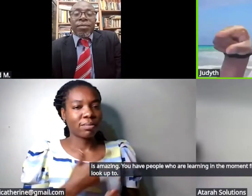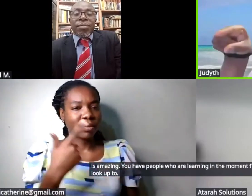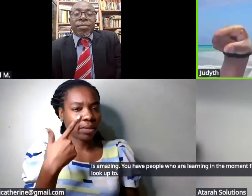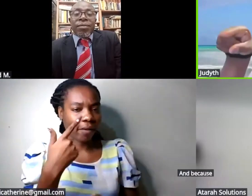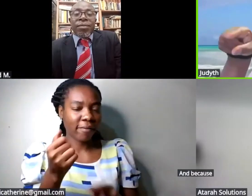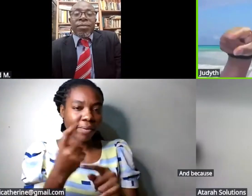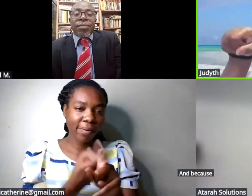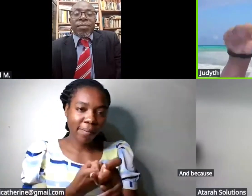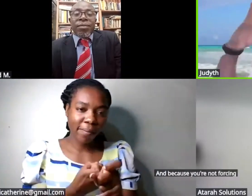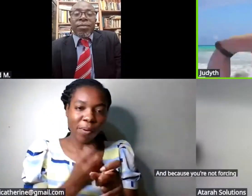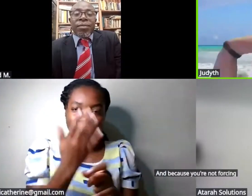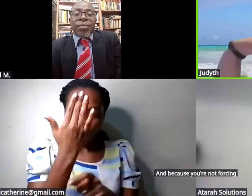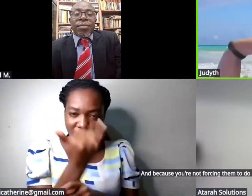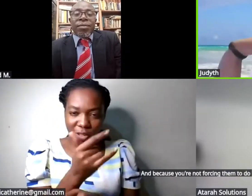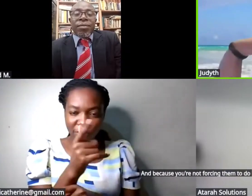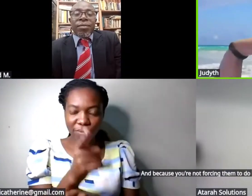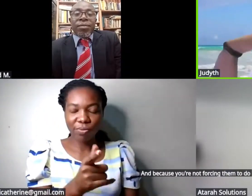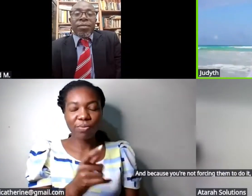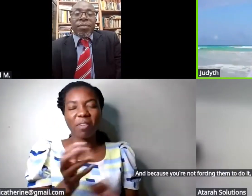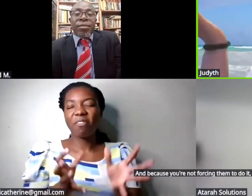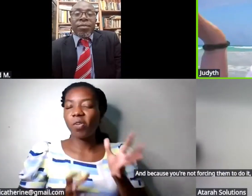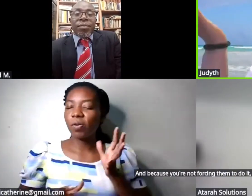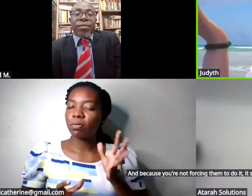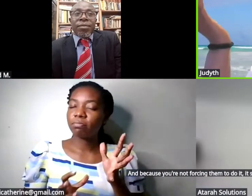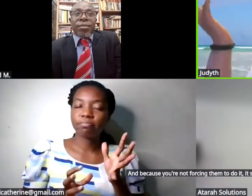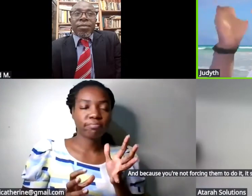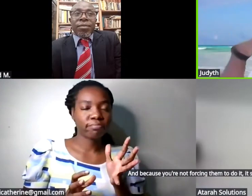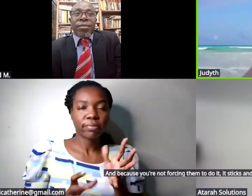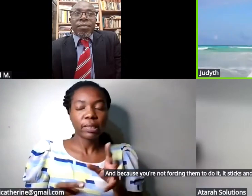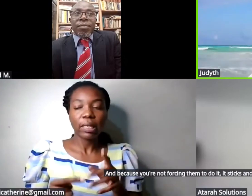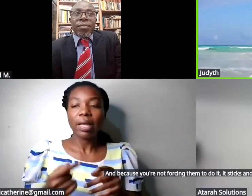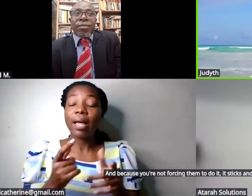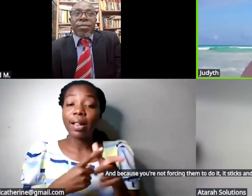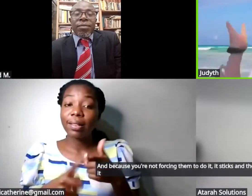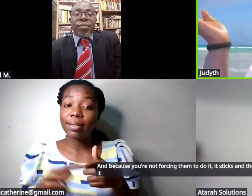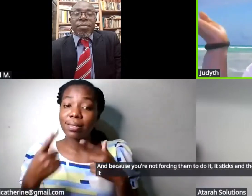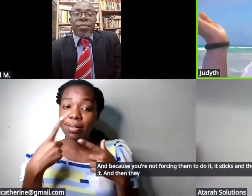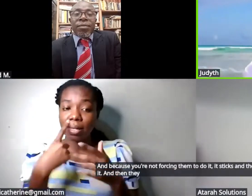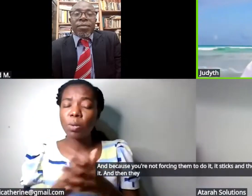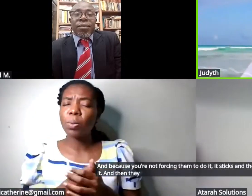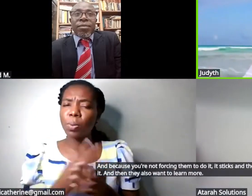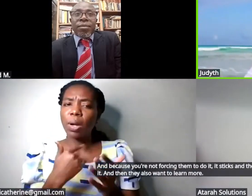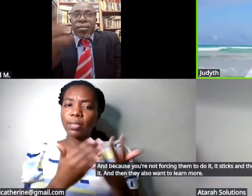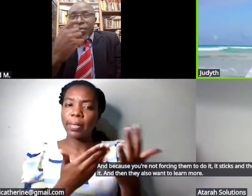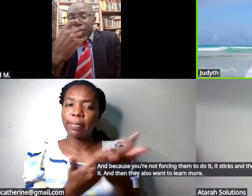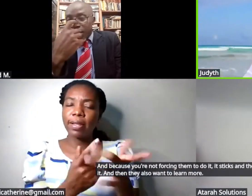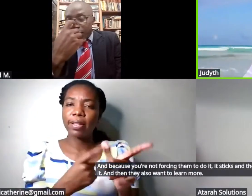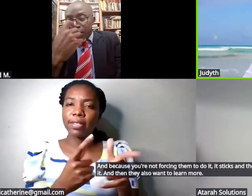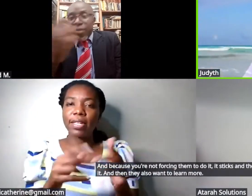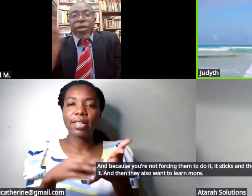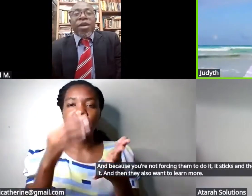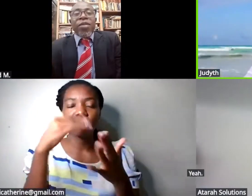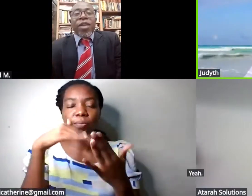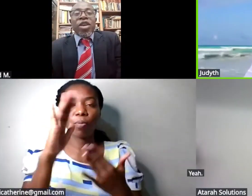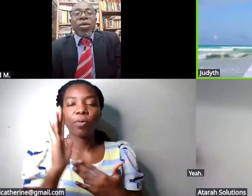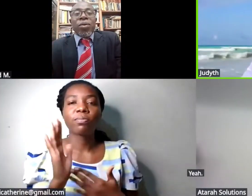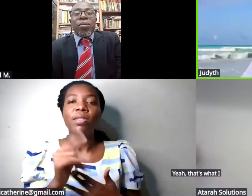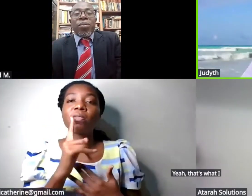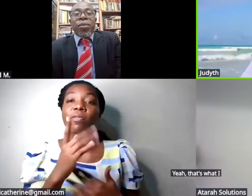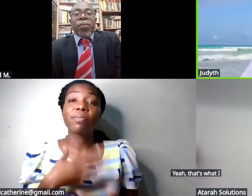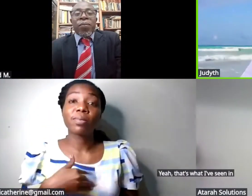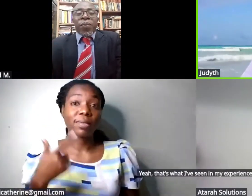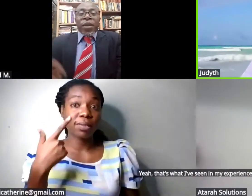forcing them to do it, it sticks and they want to apply it. And then they also want to learn more. Yeah, that's what I've seen in my